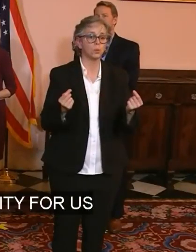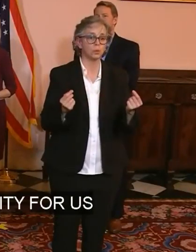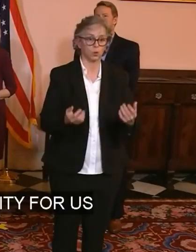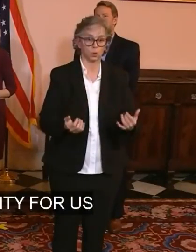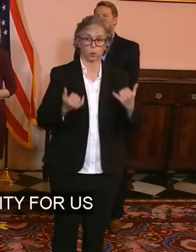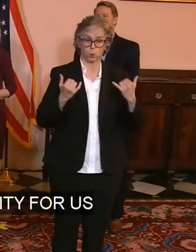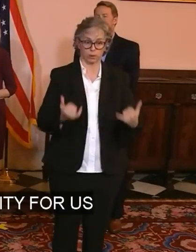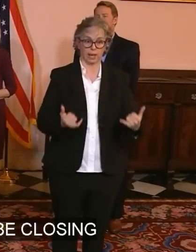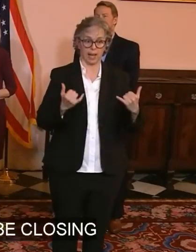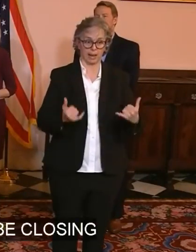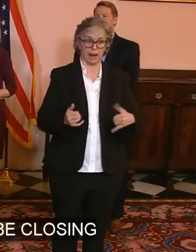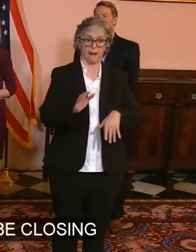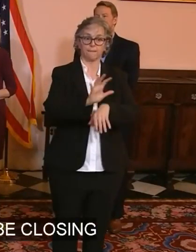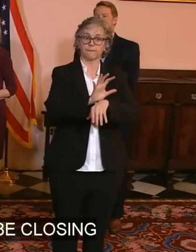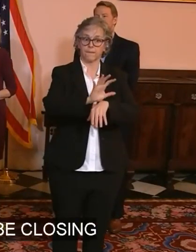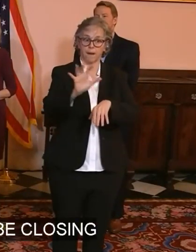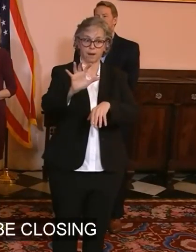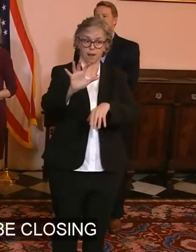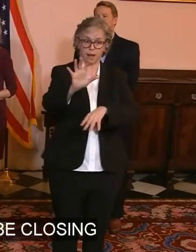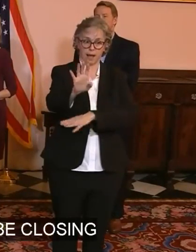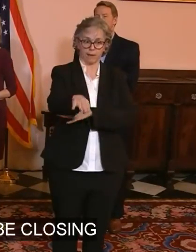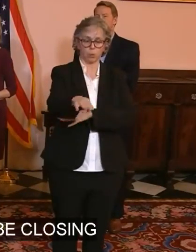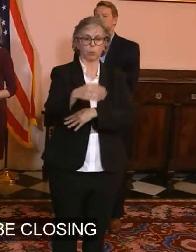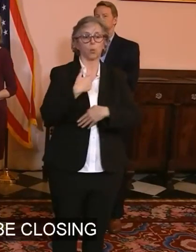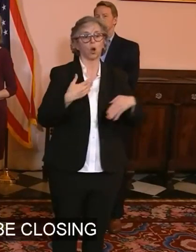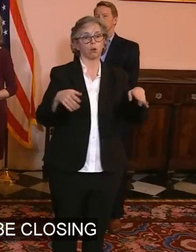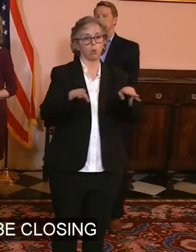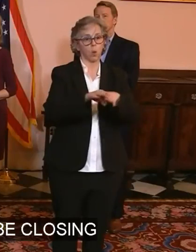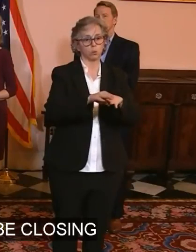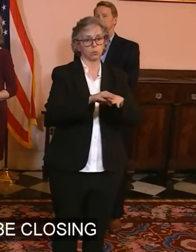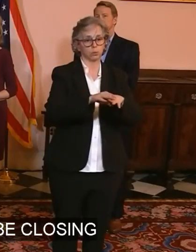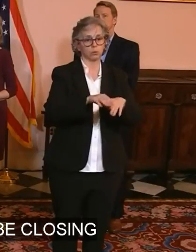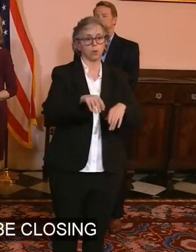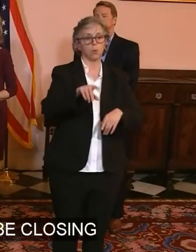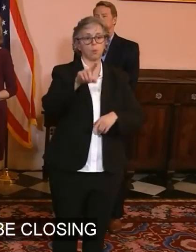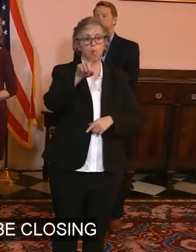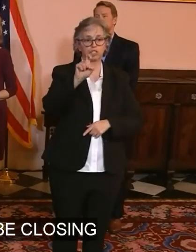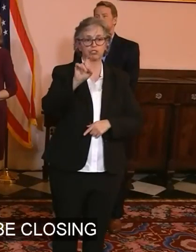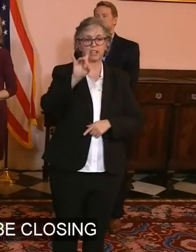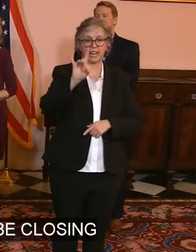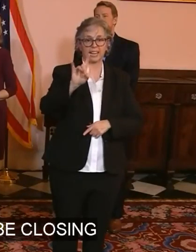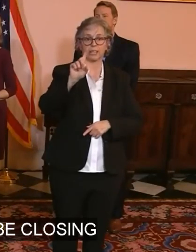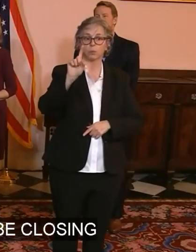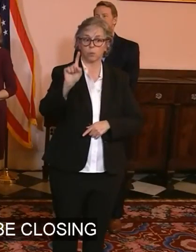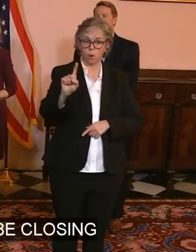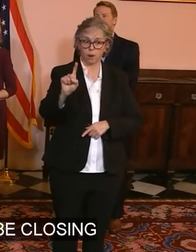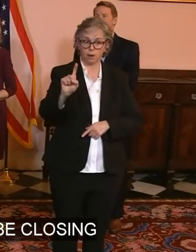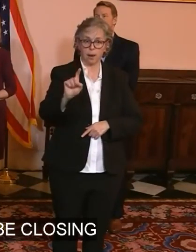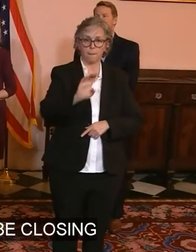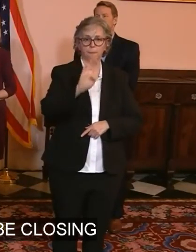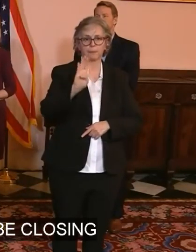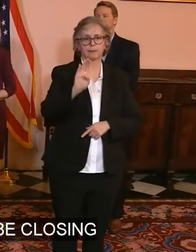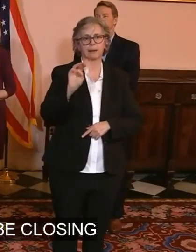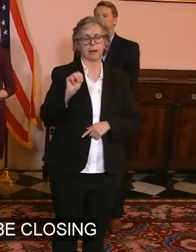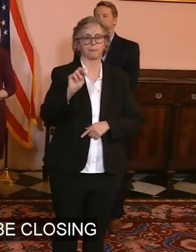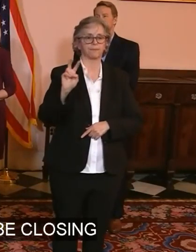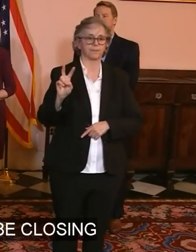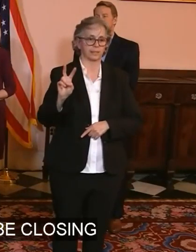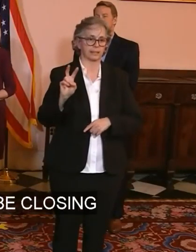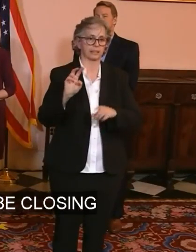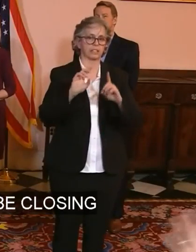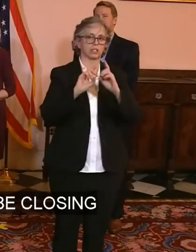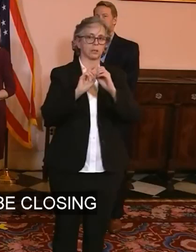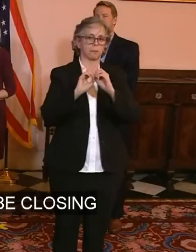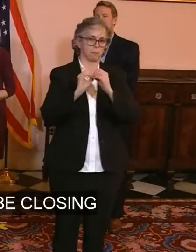will be closing 181 BMV deputy registrar locations. 5 of these will remain